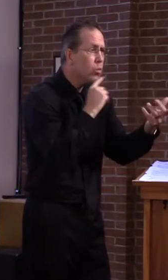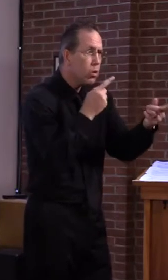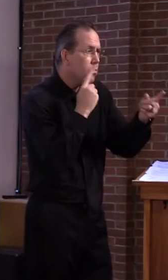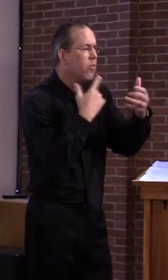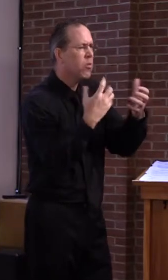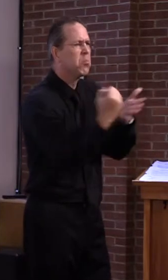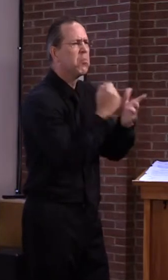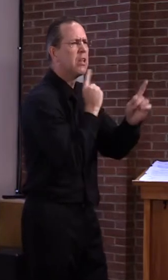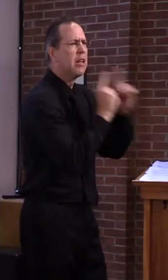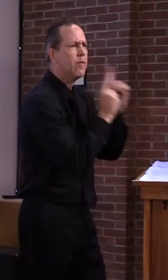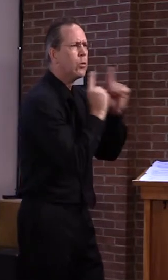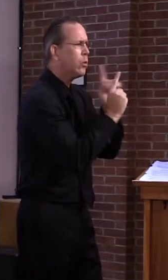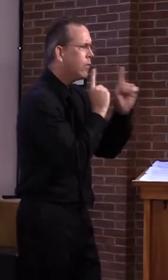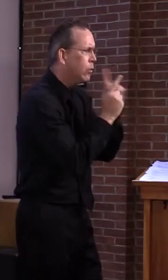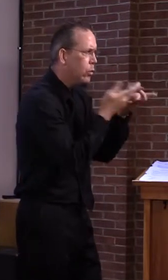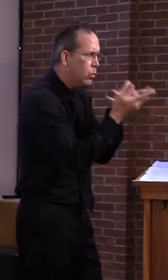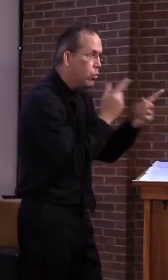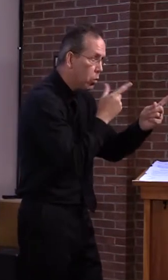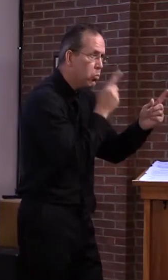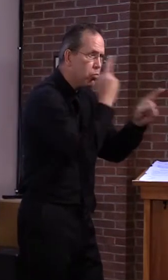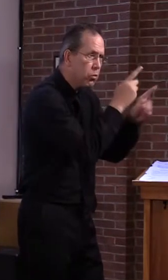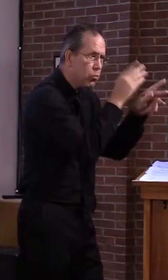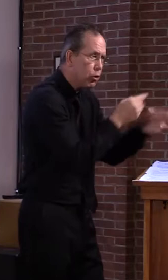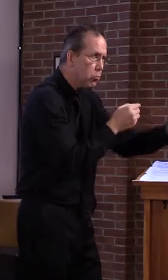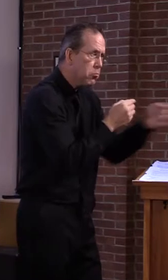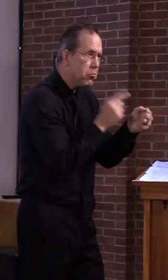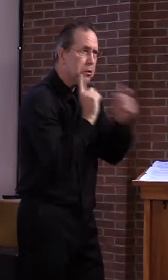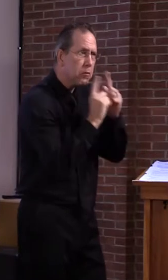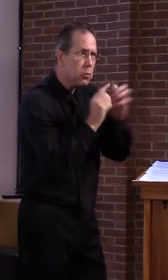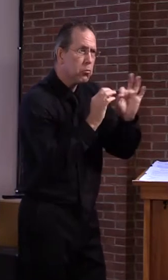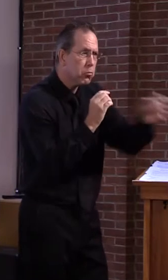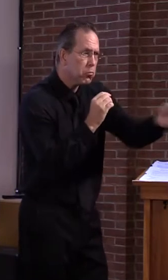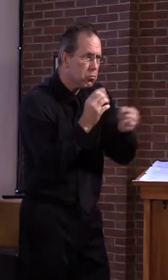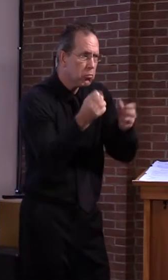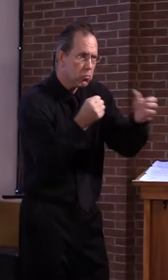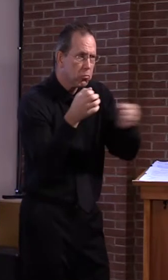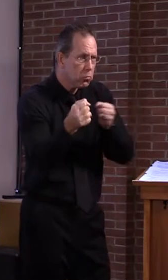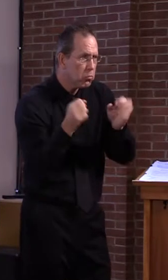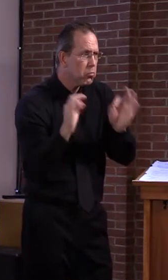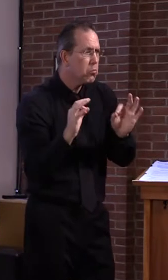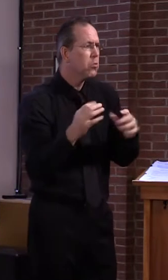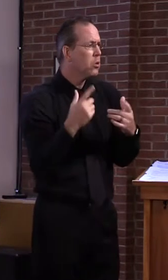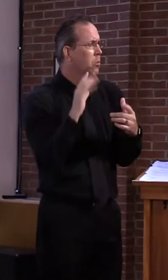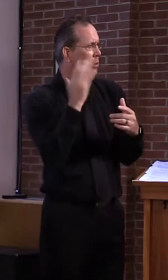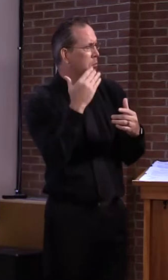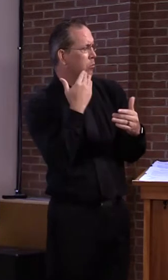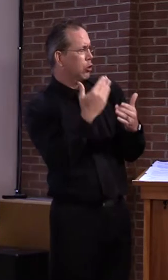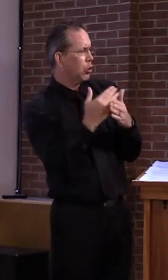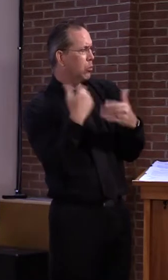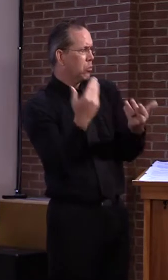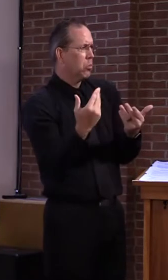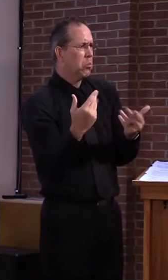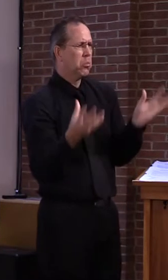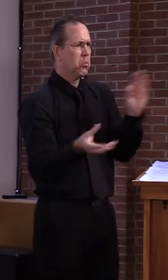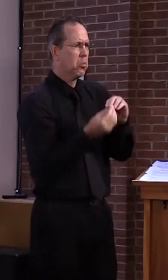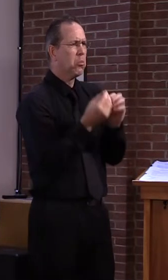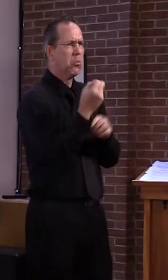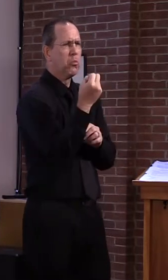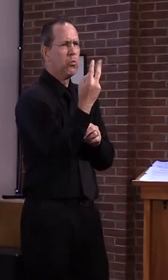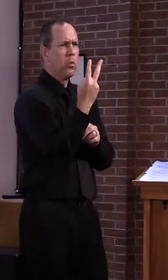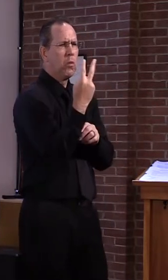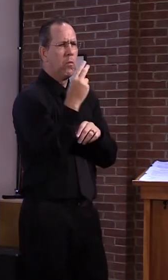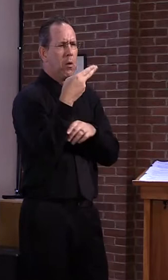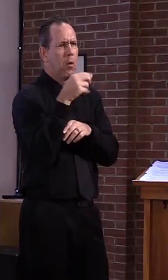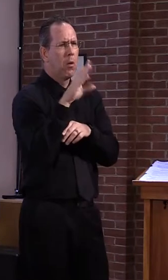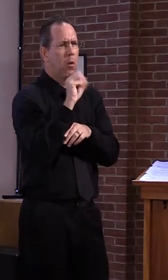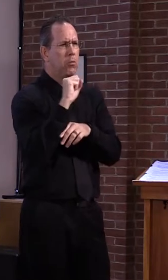areas. We are now up to 12 potential hub sites that have been identified. The hubs can be